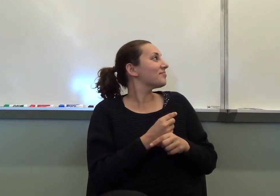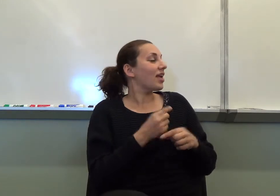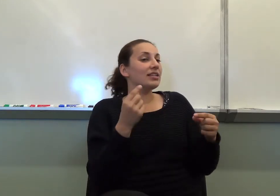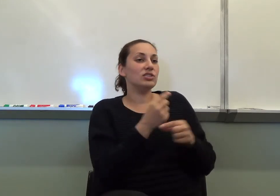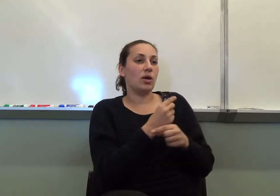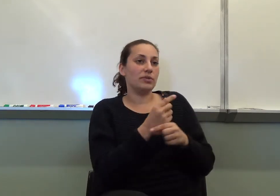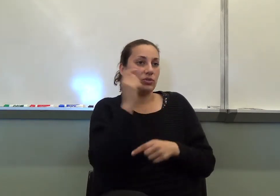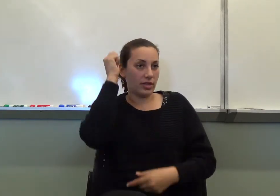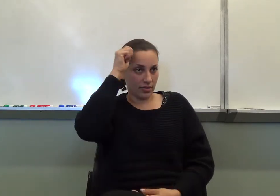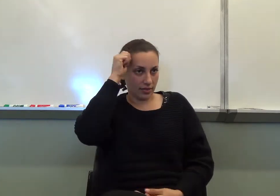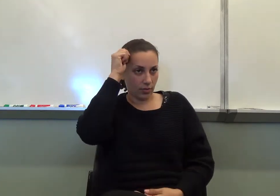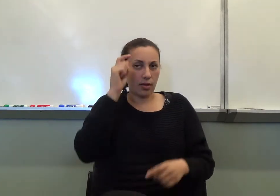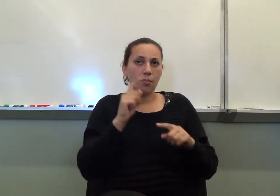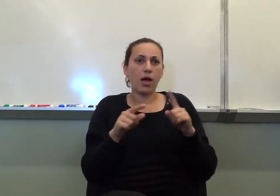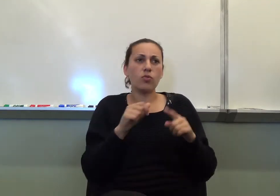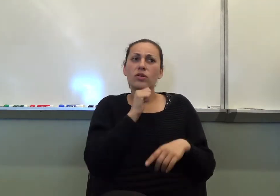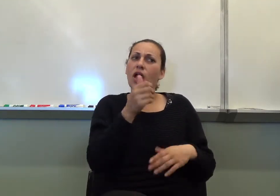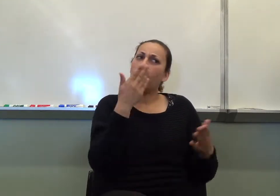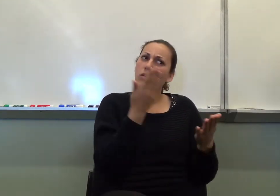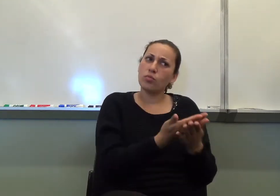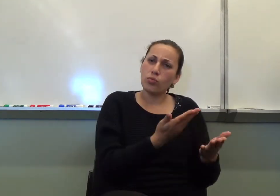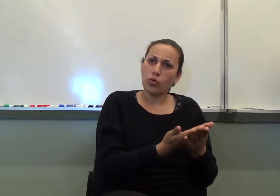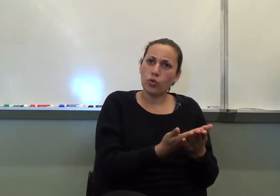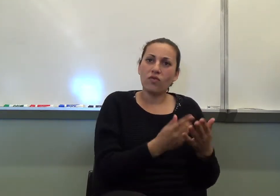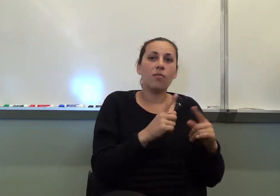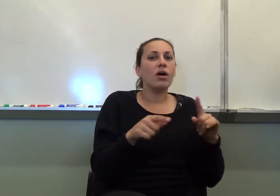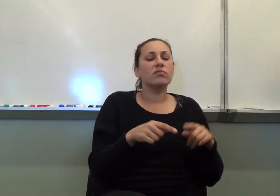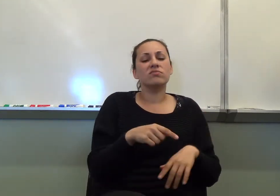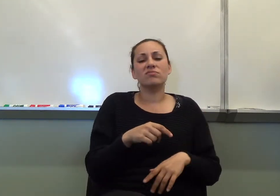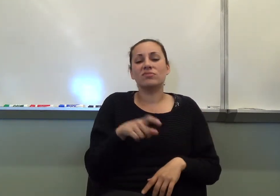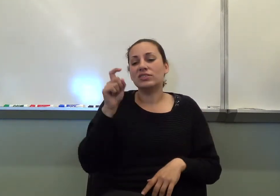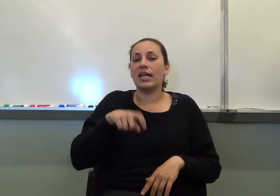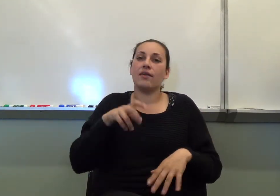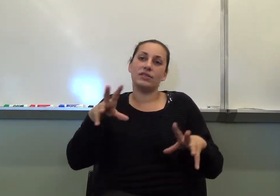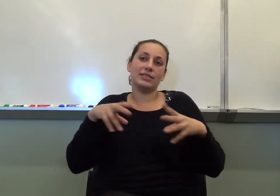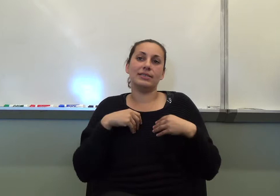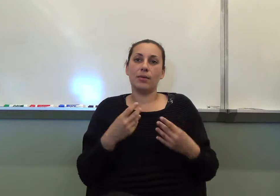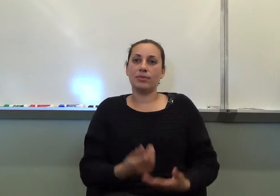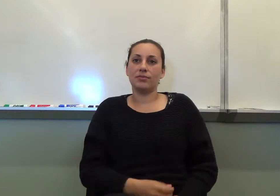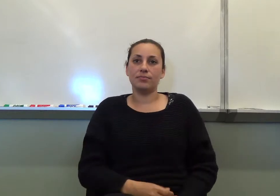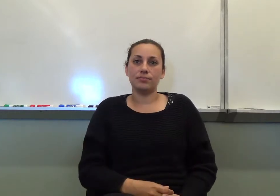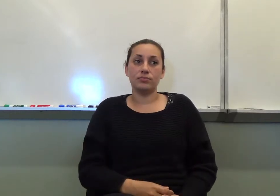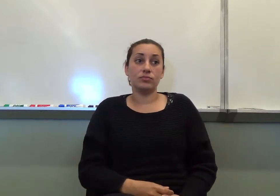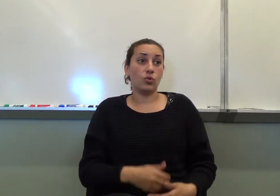Well, we're not going to prove it, we're just going to accept it. If you have a triangle of any shape at all,